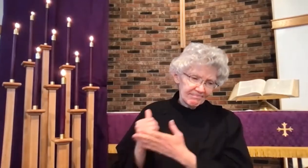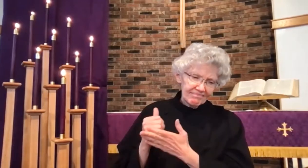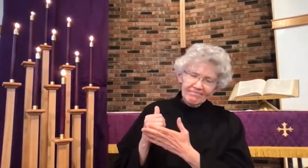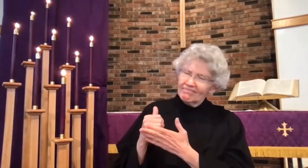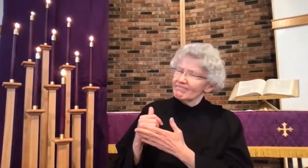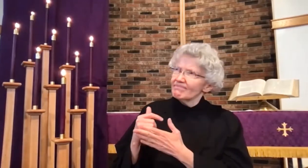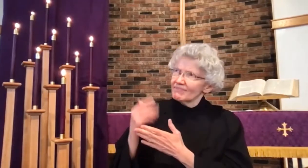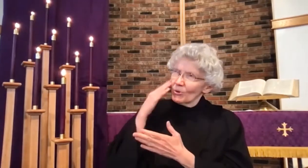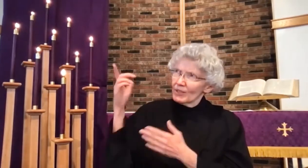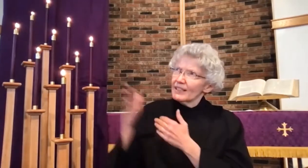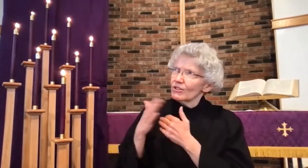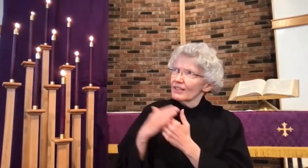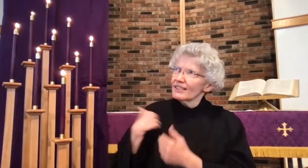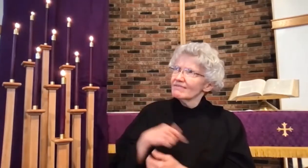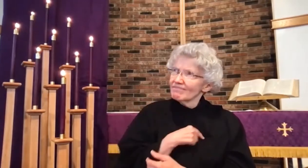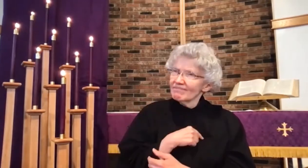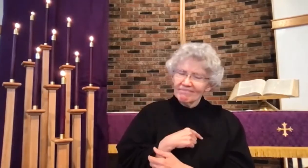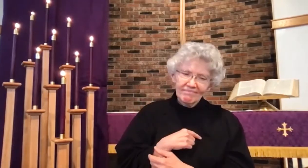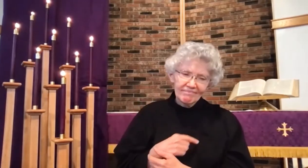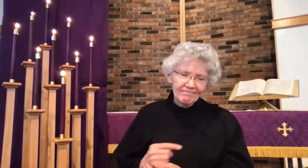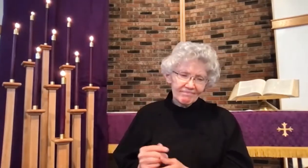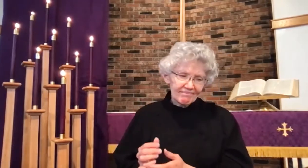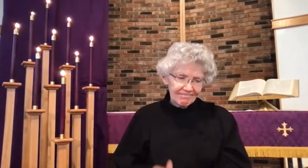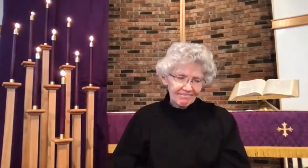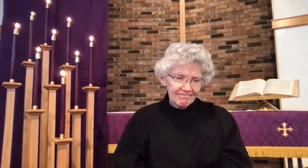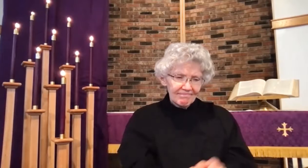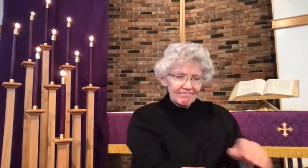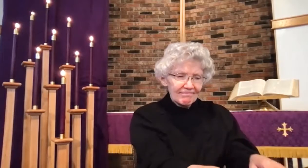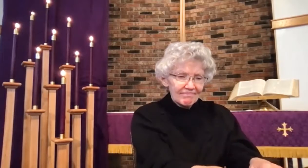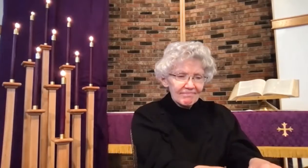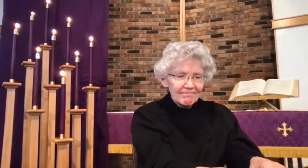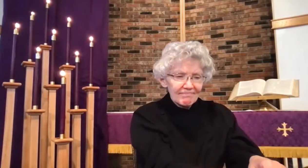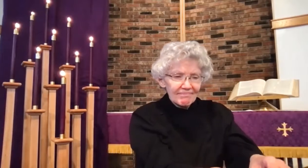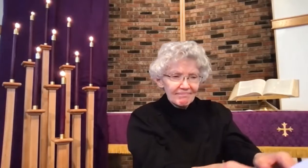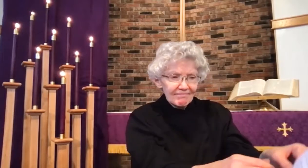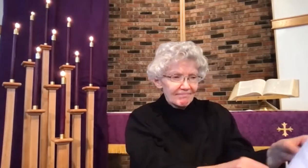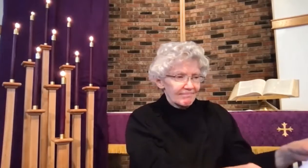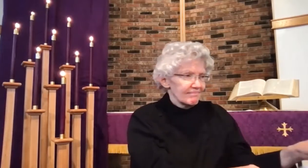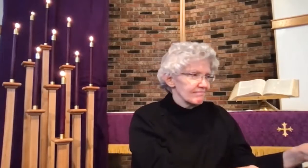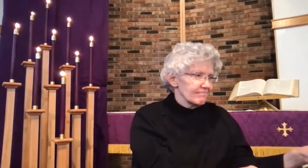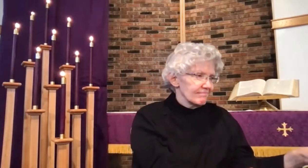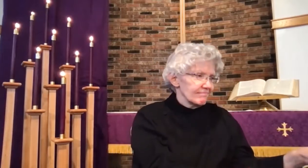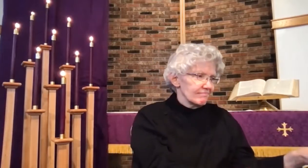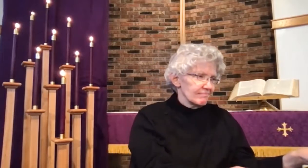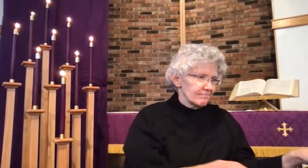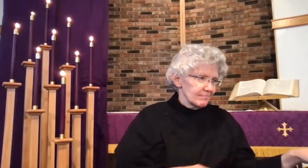to shame. The one who vindicates me is near.